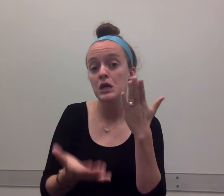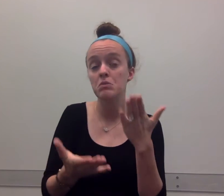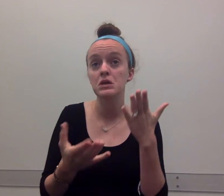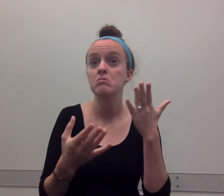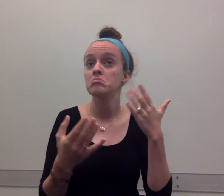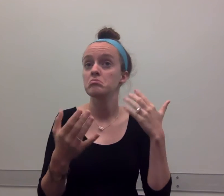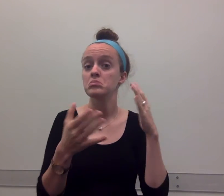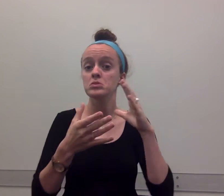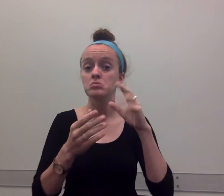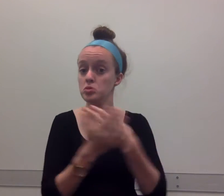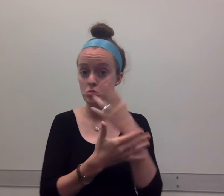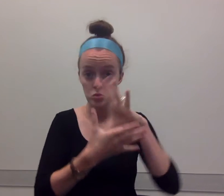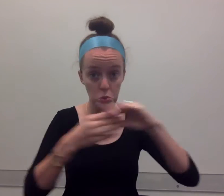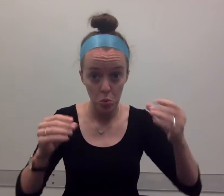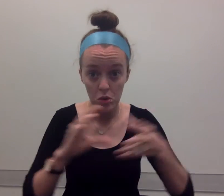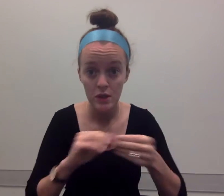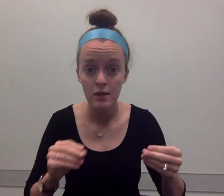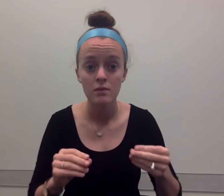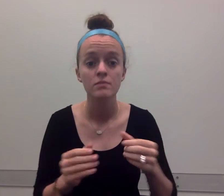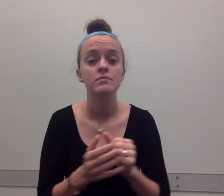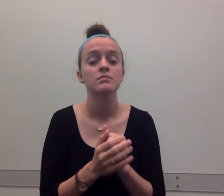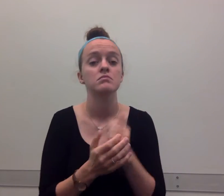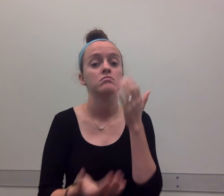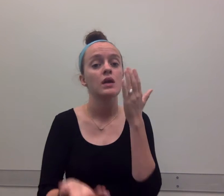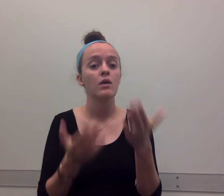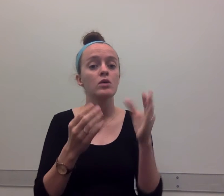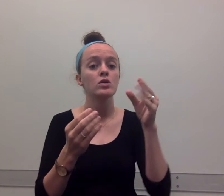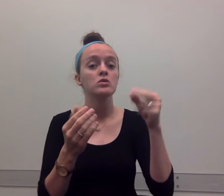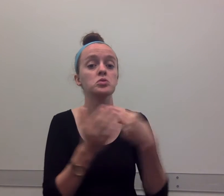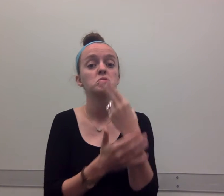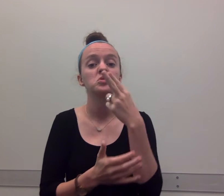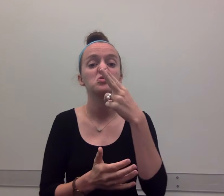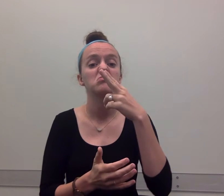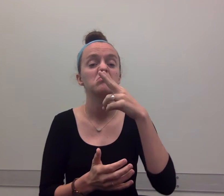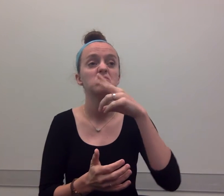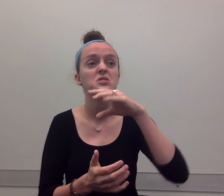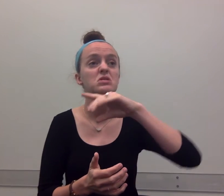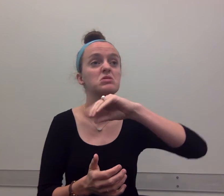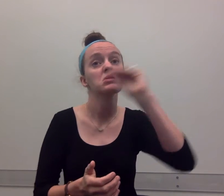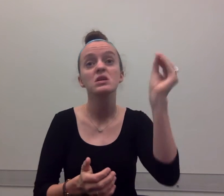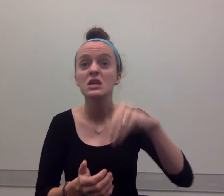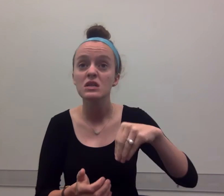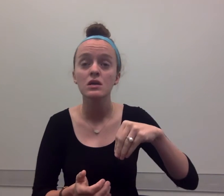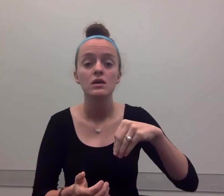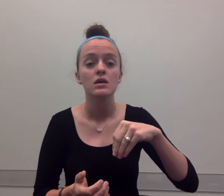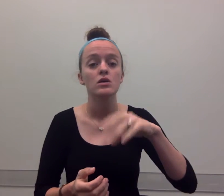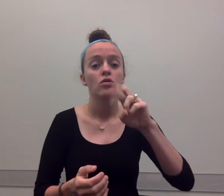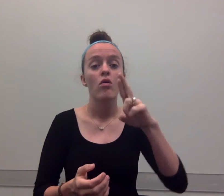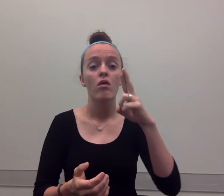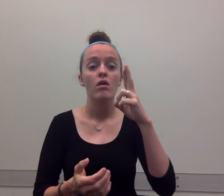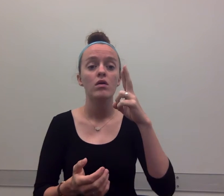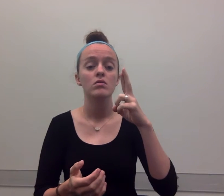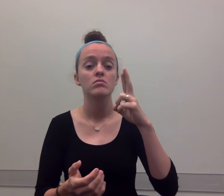story. It could be to tell some statistics or facts, or it could be to recite a poem. You could